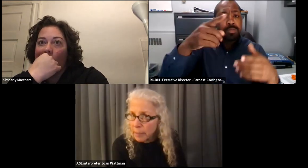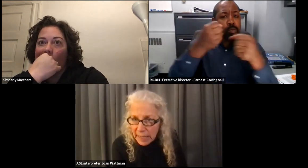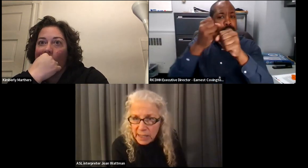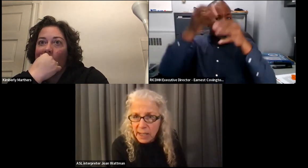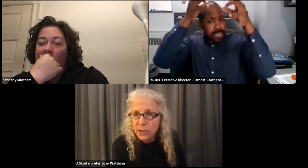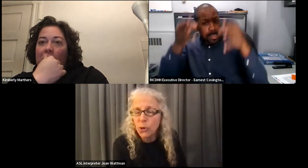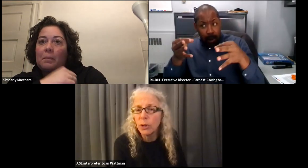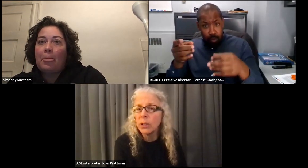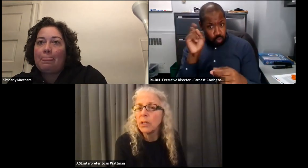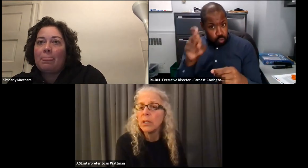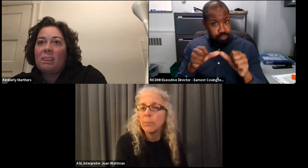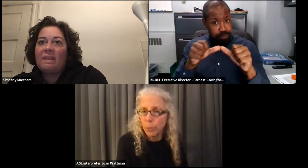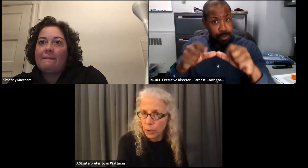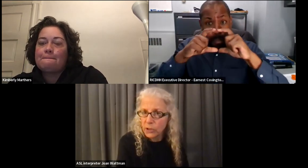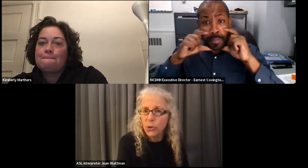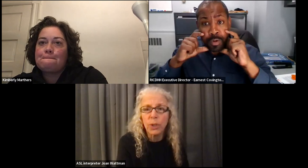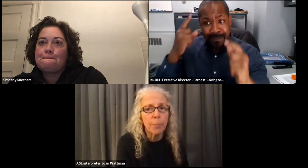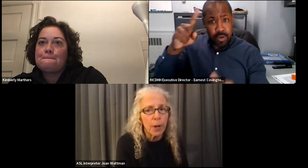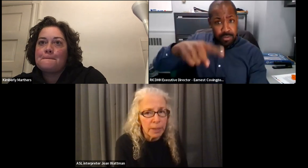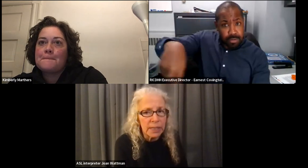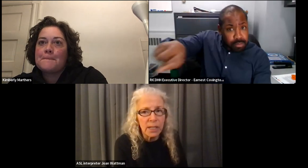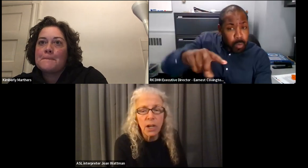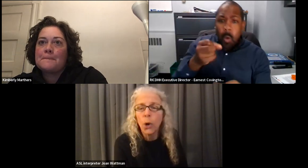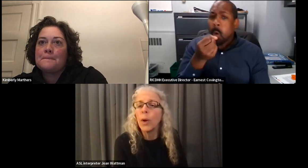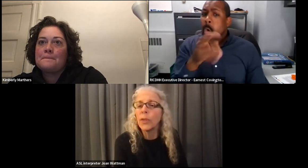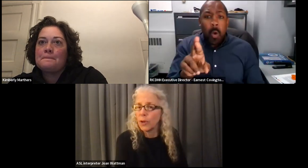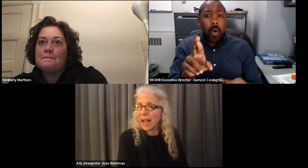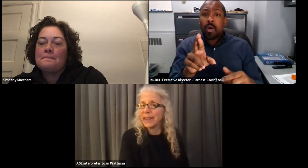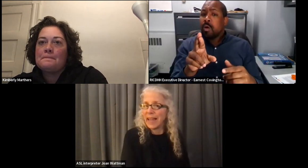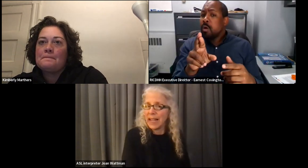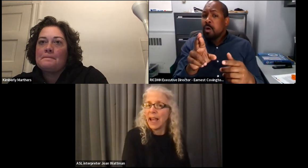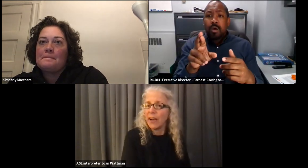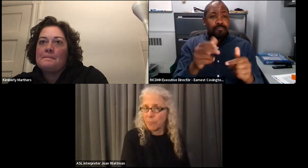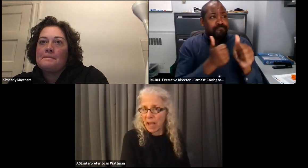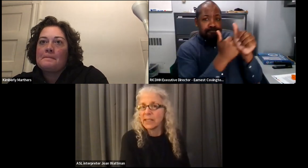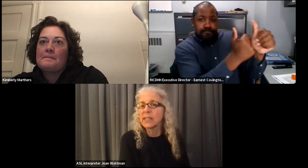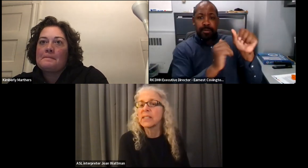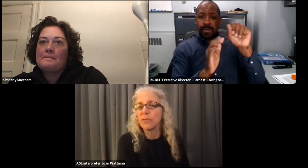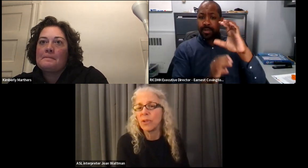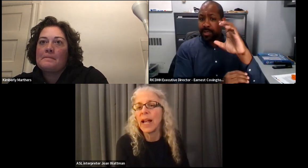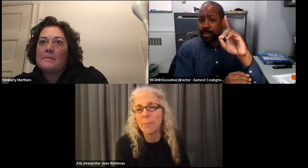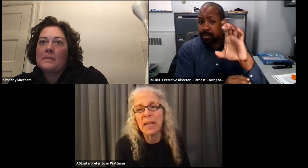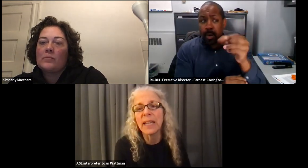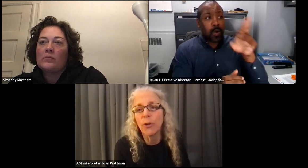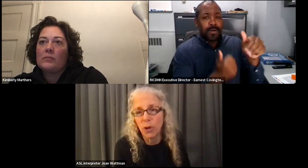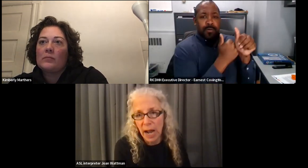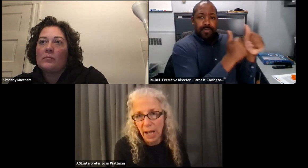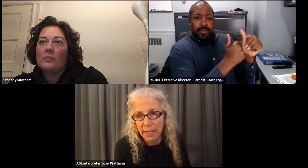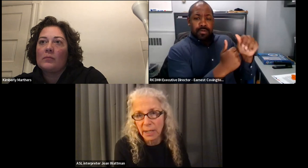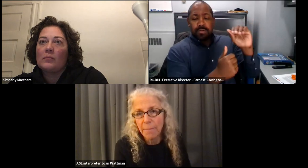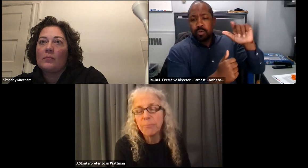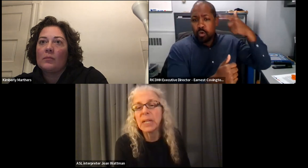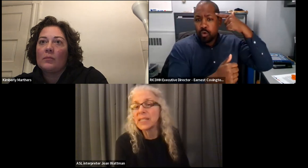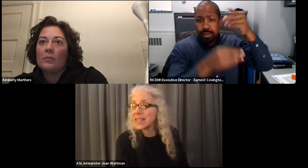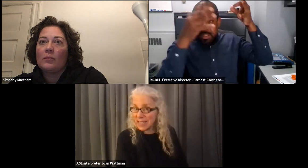school committees and school boards, school departments, whether or not they have masks as a mandate or